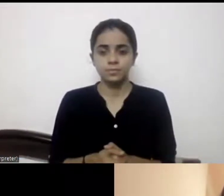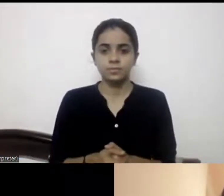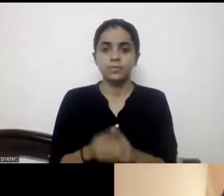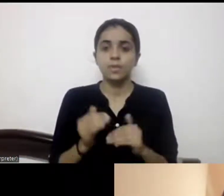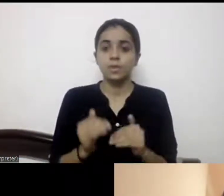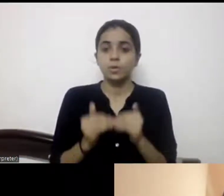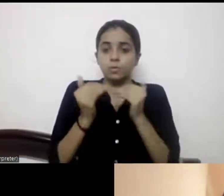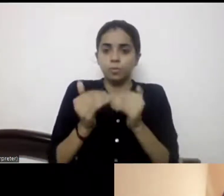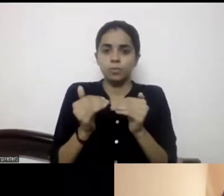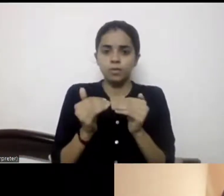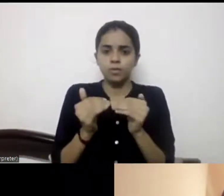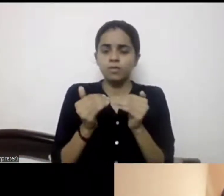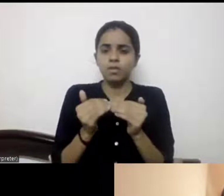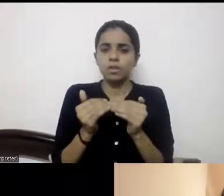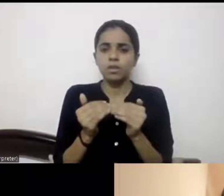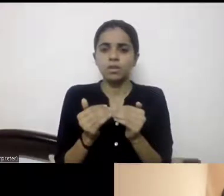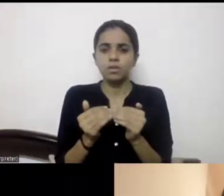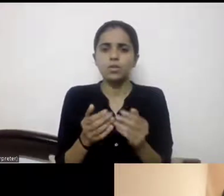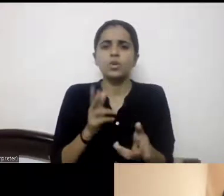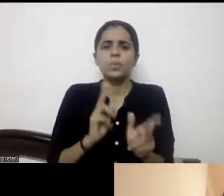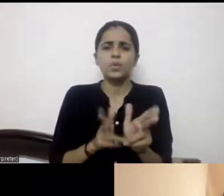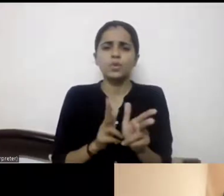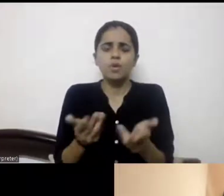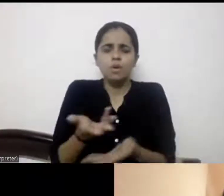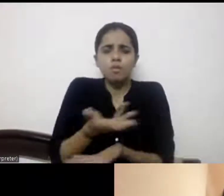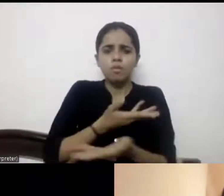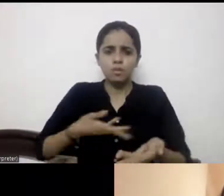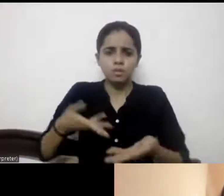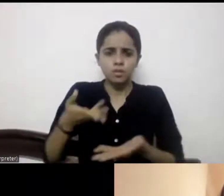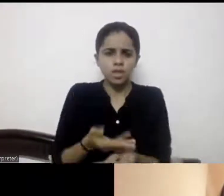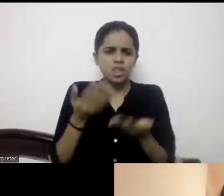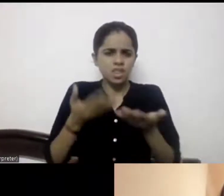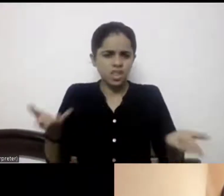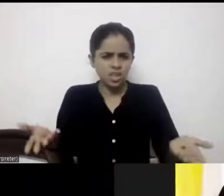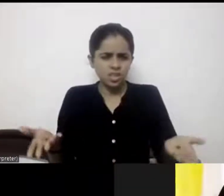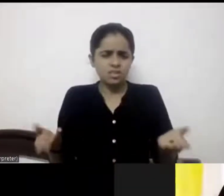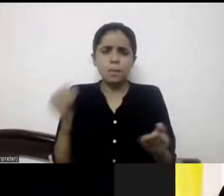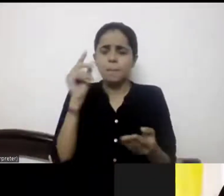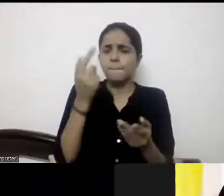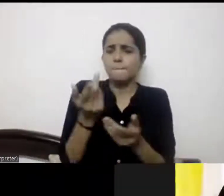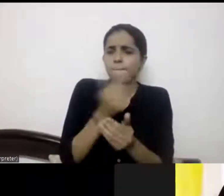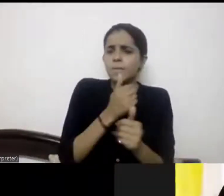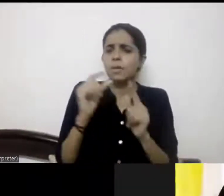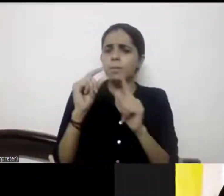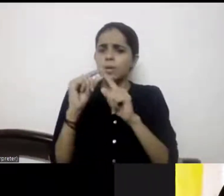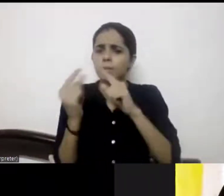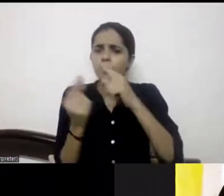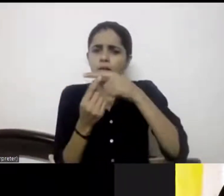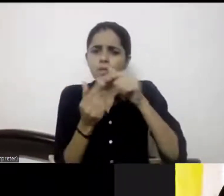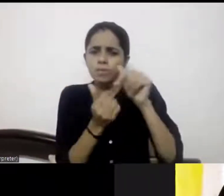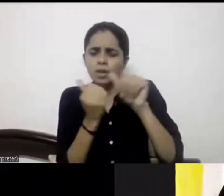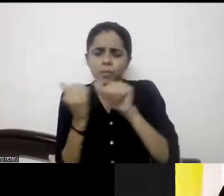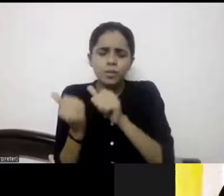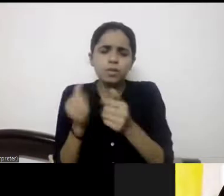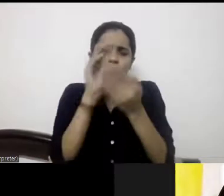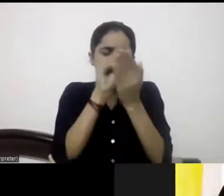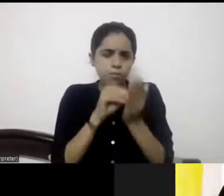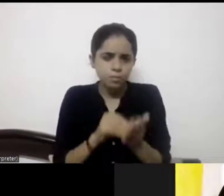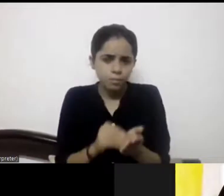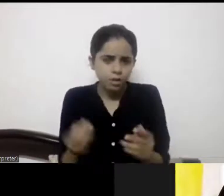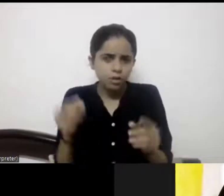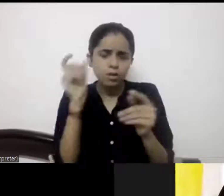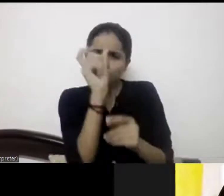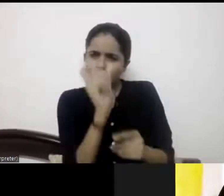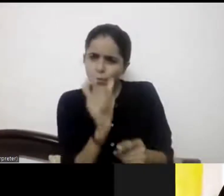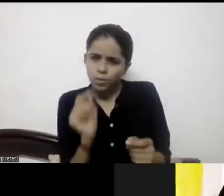before I go on to talking about things that were mentioned in my schedule, I